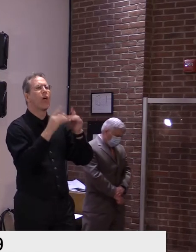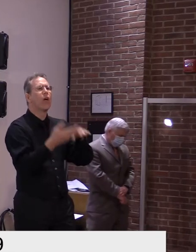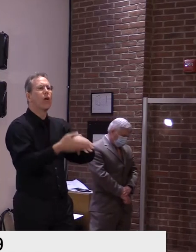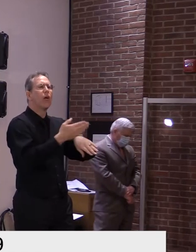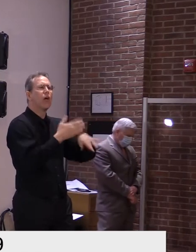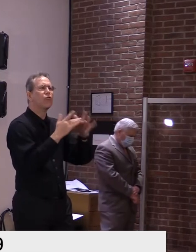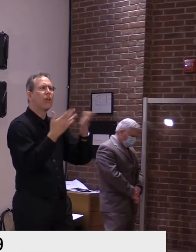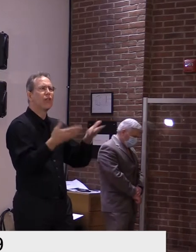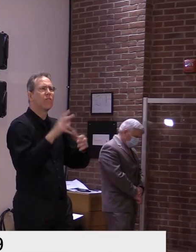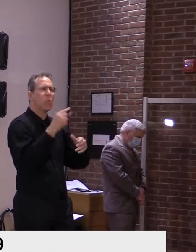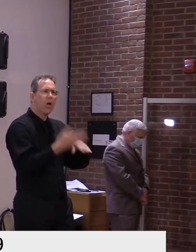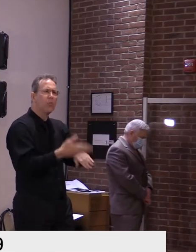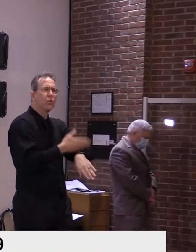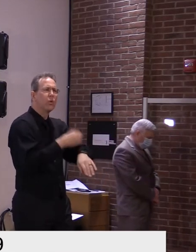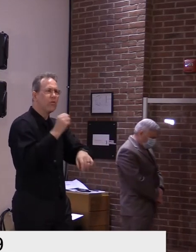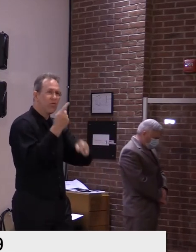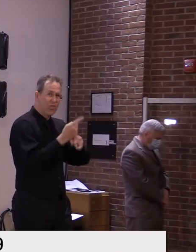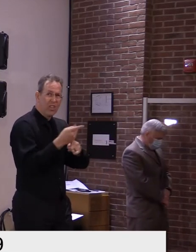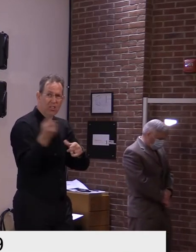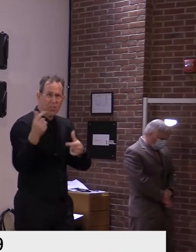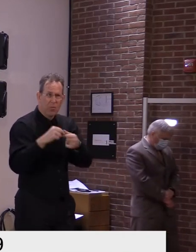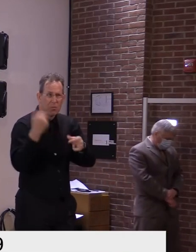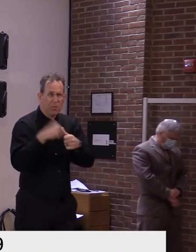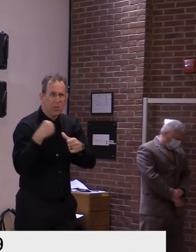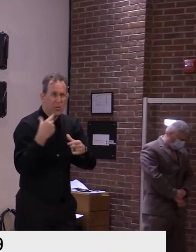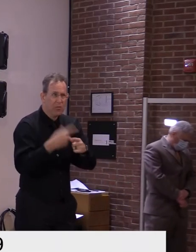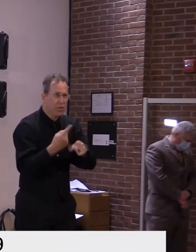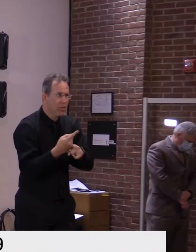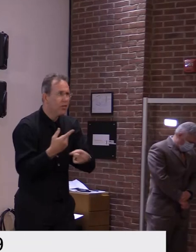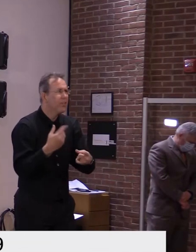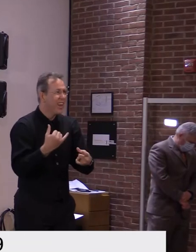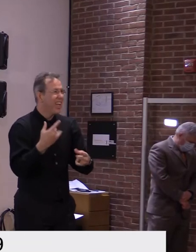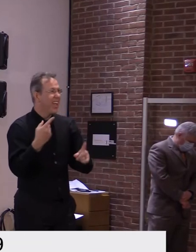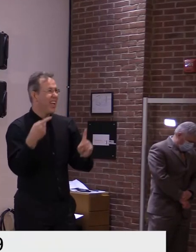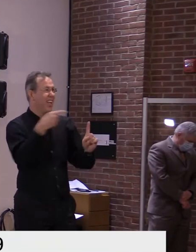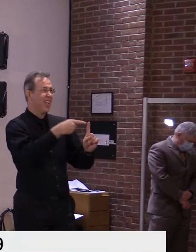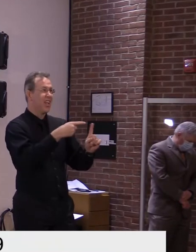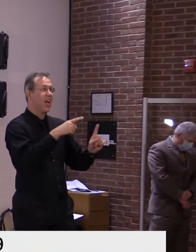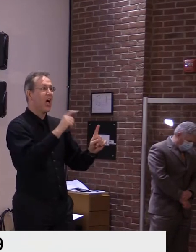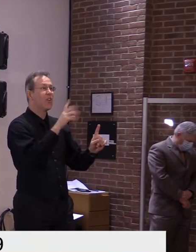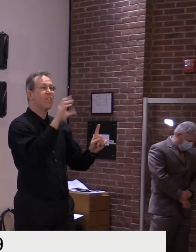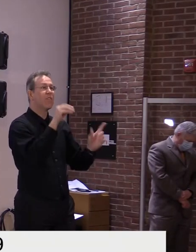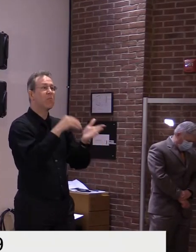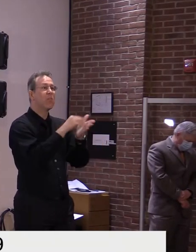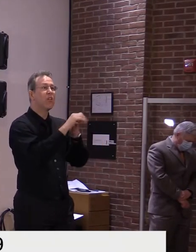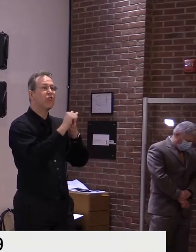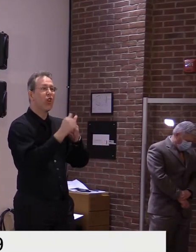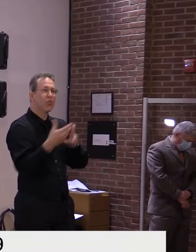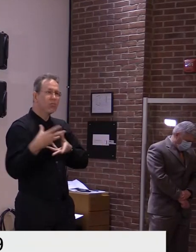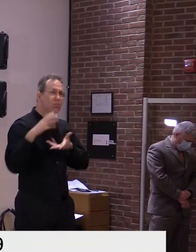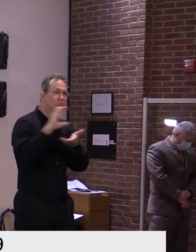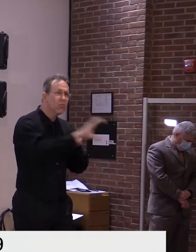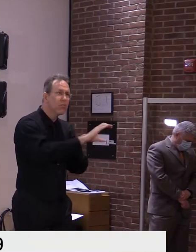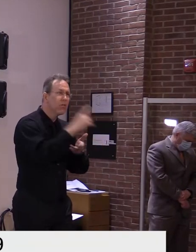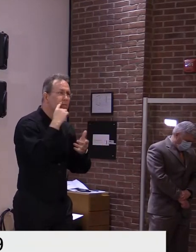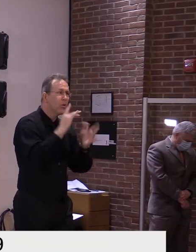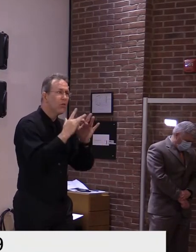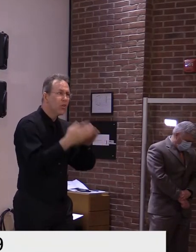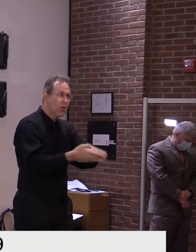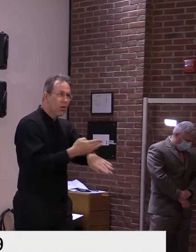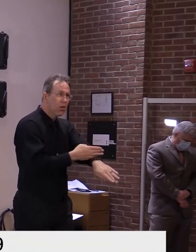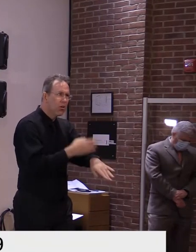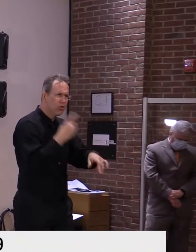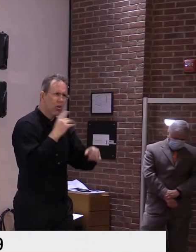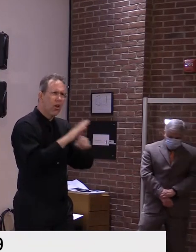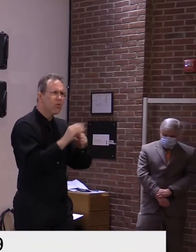$150 million enough to get to get broadband to the last mile, or is more needed, and where might that come